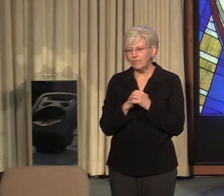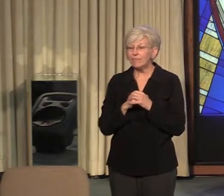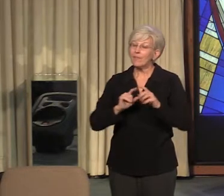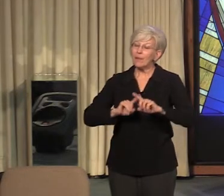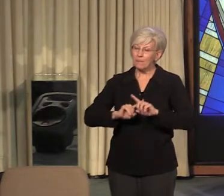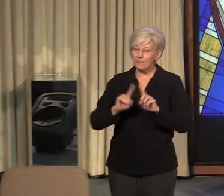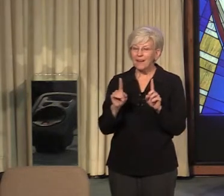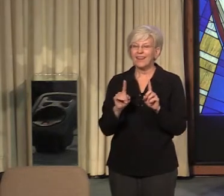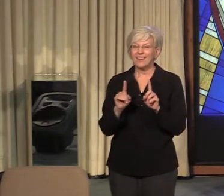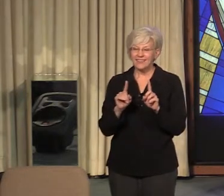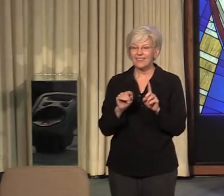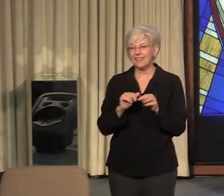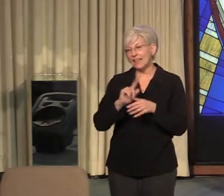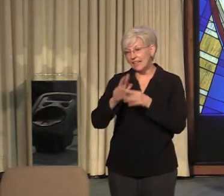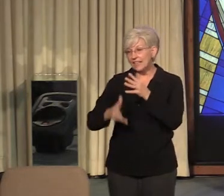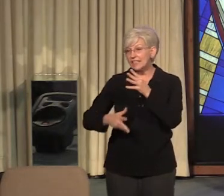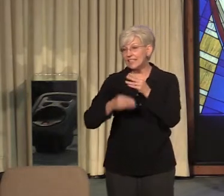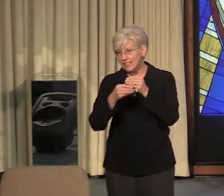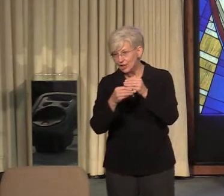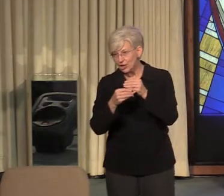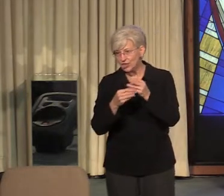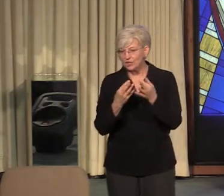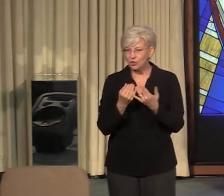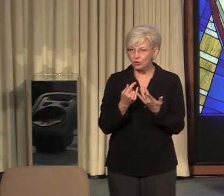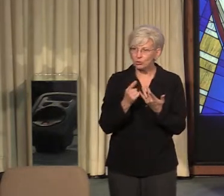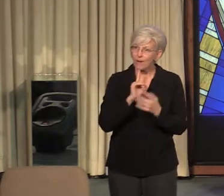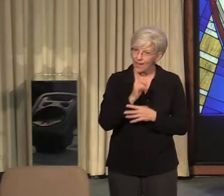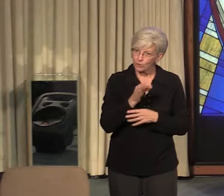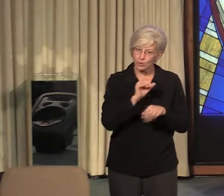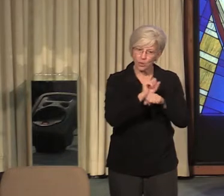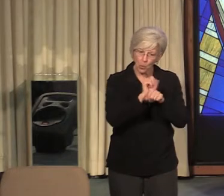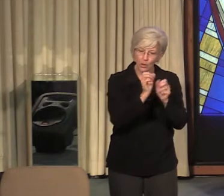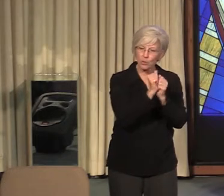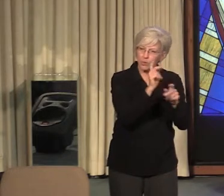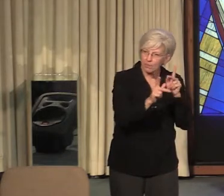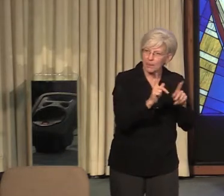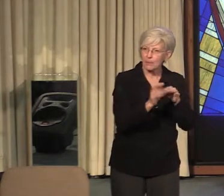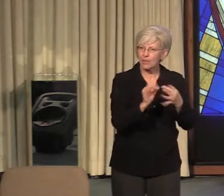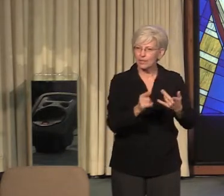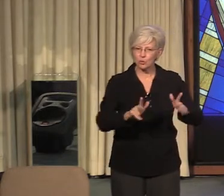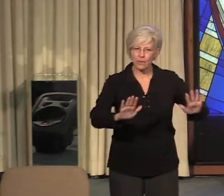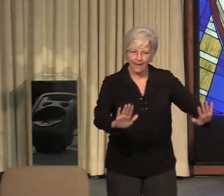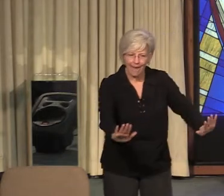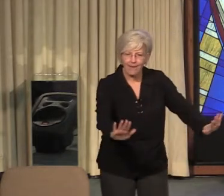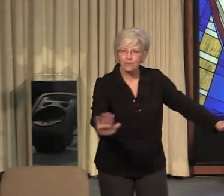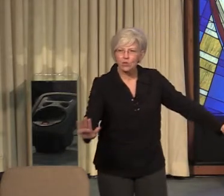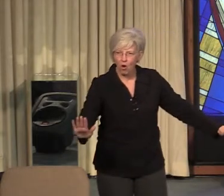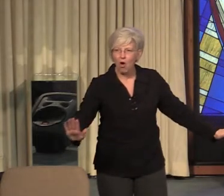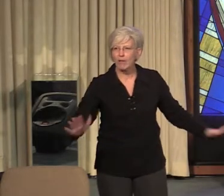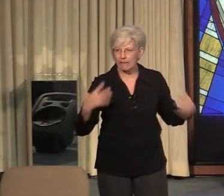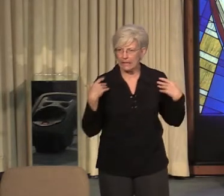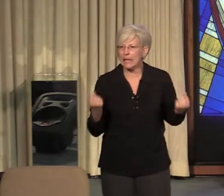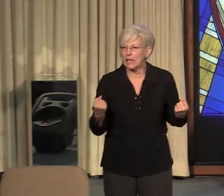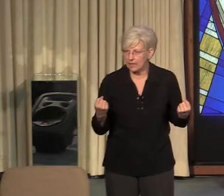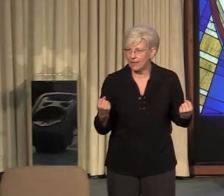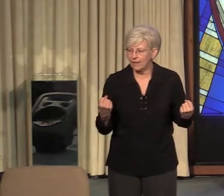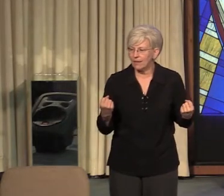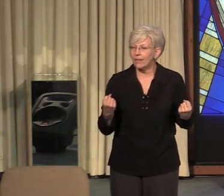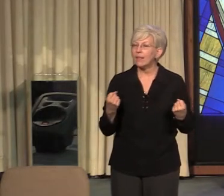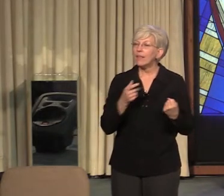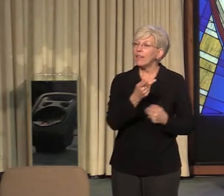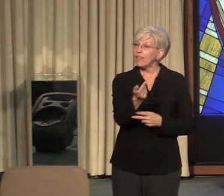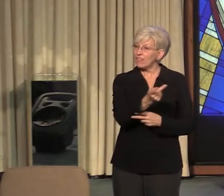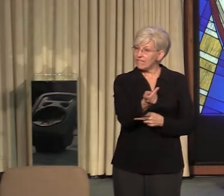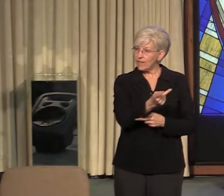But in addition to actually working with people and doing hands-on healing all that time, the